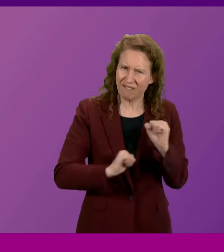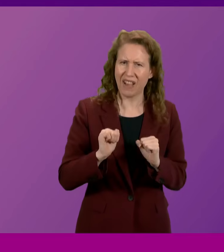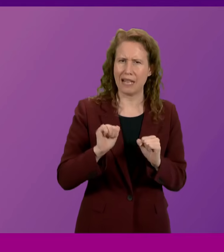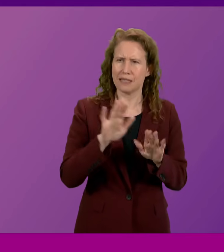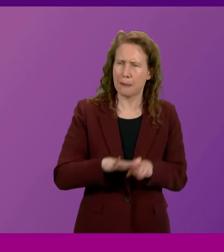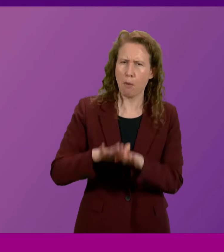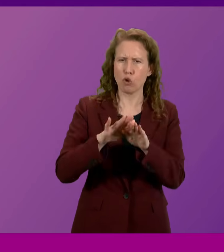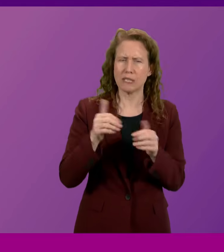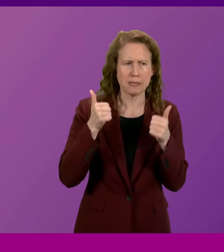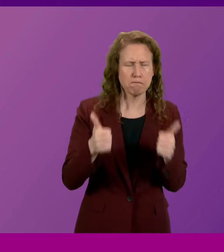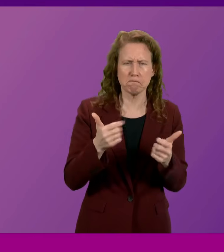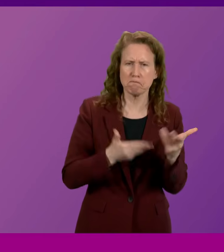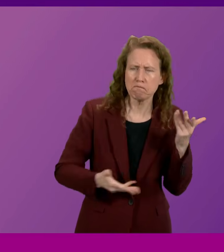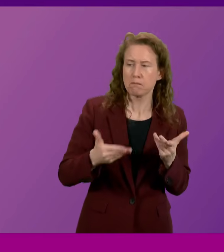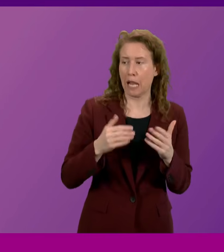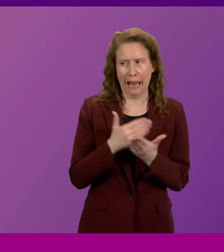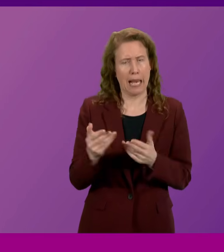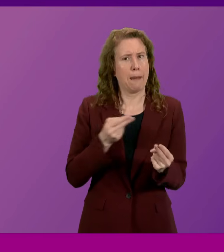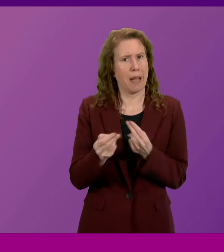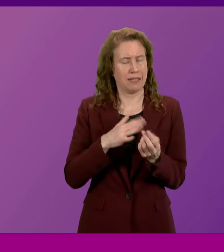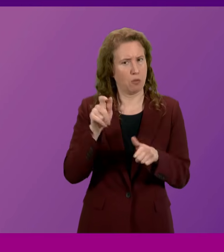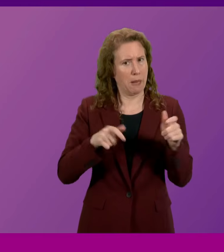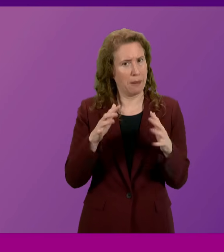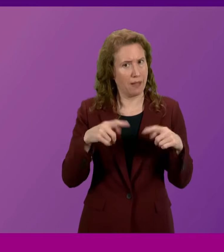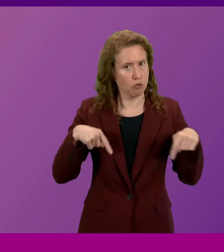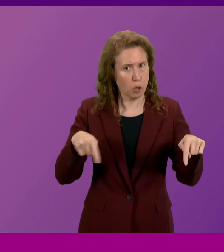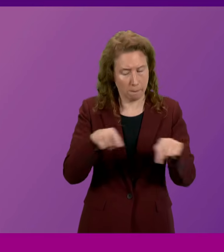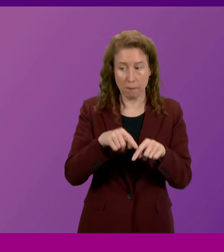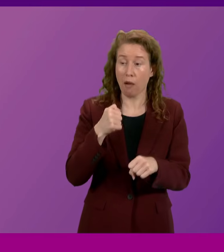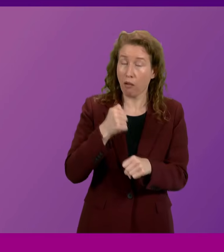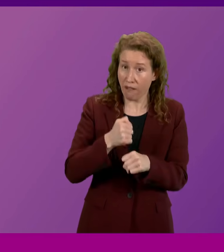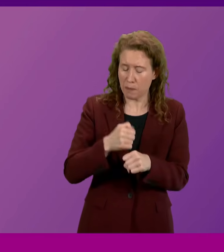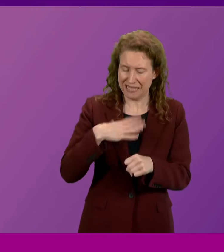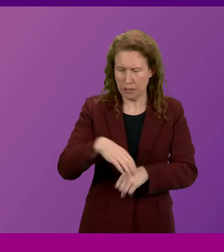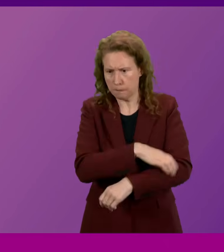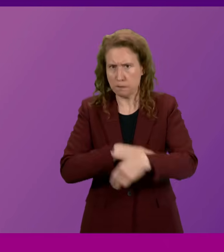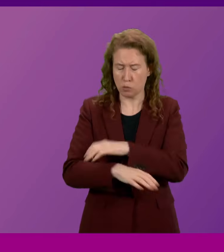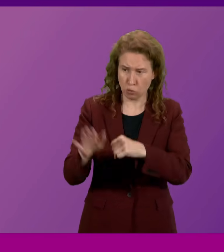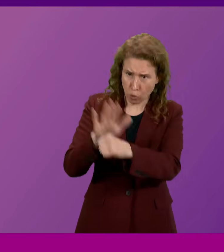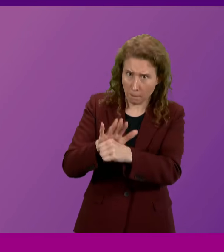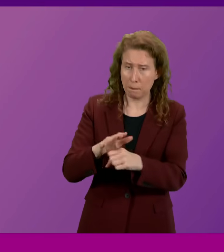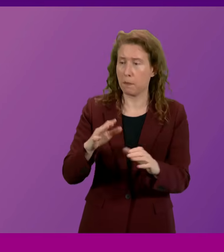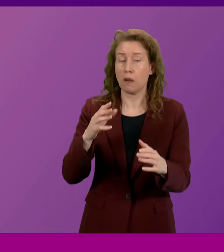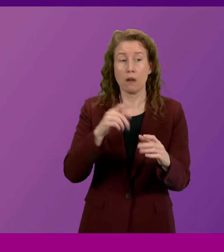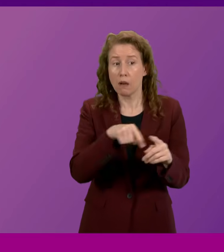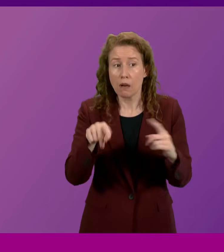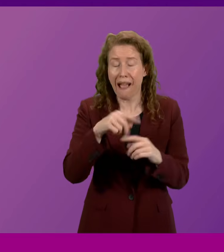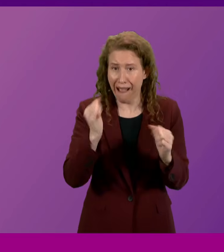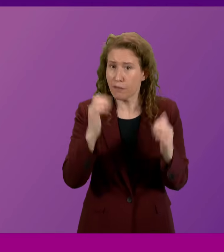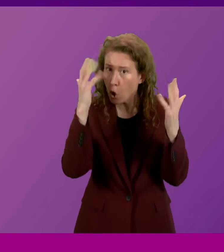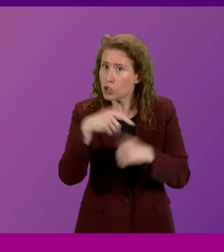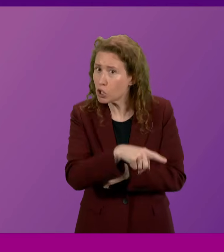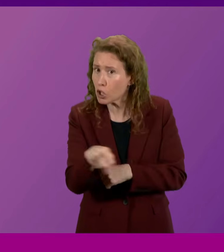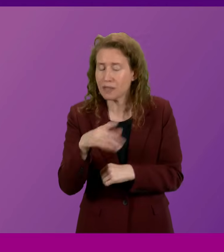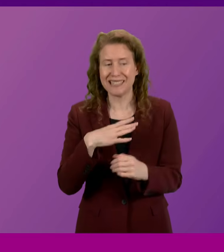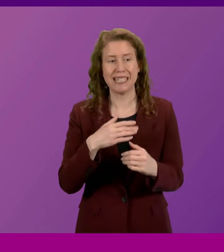And there was a clear message from many people in the room. Governments need to act to address people's concerns, to